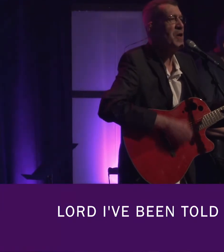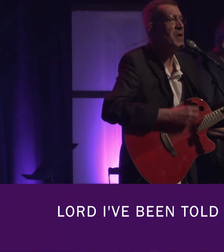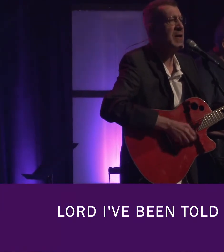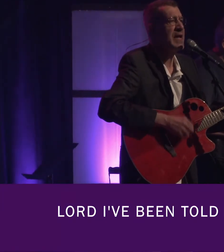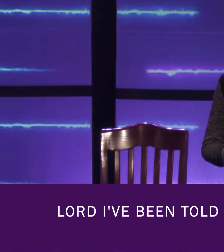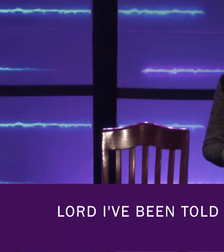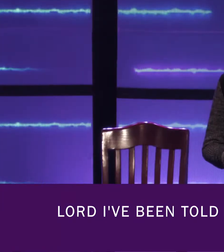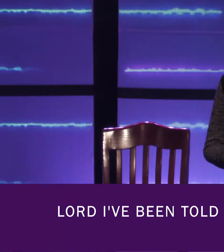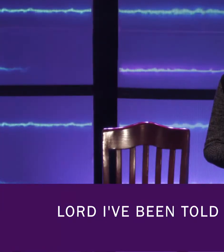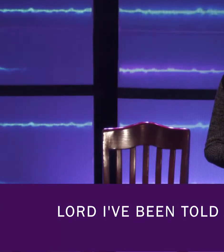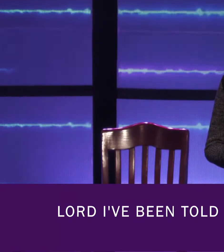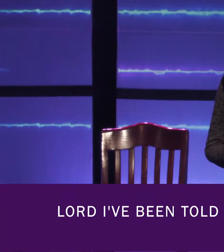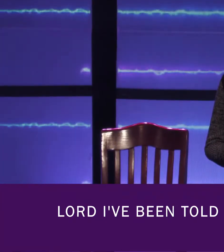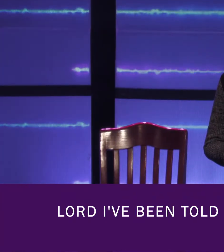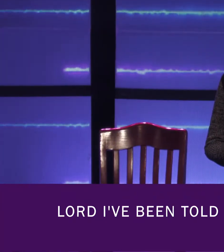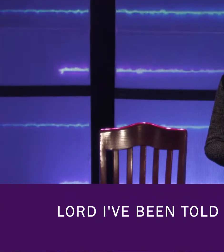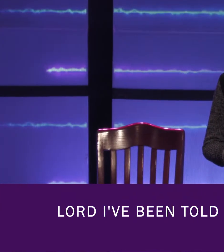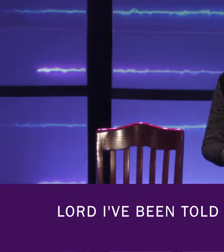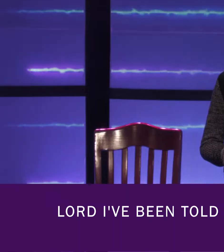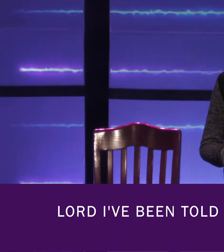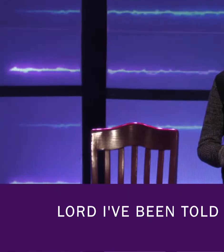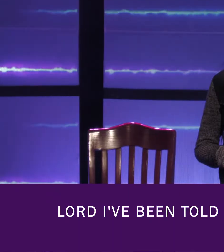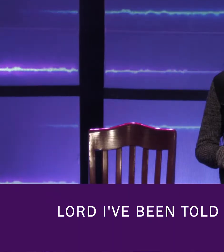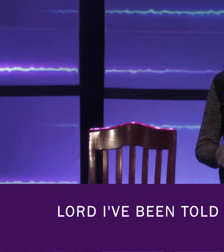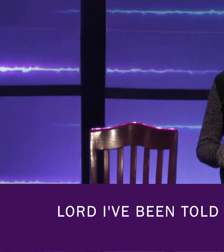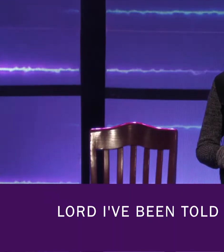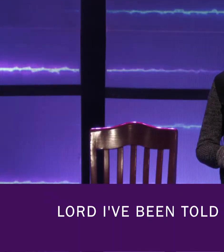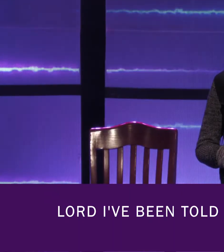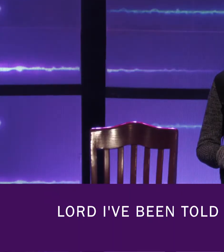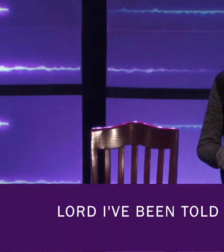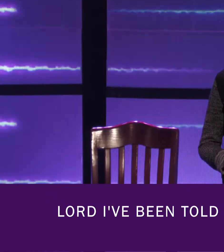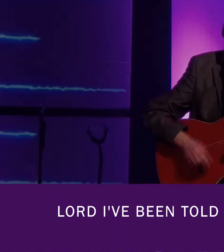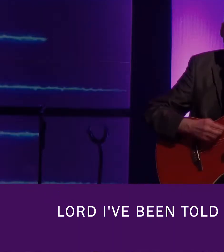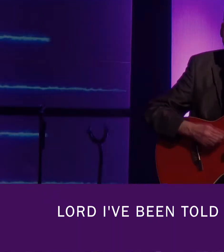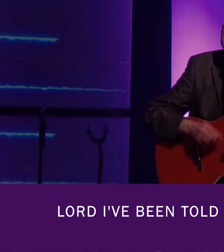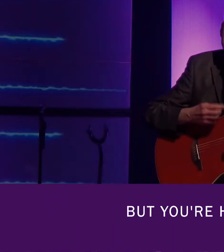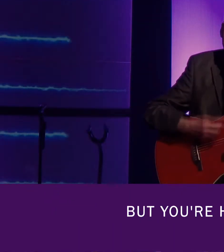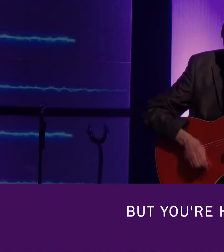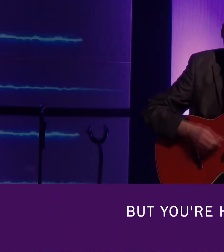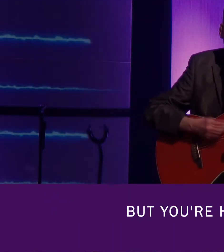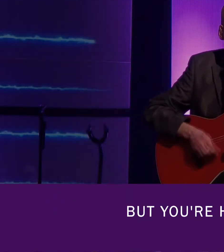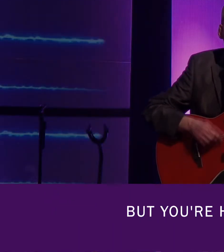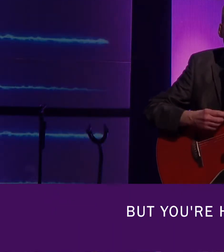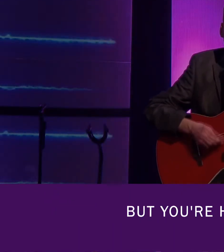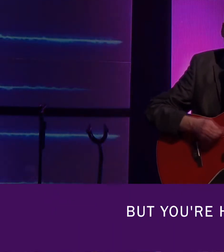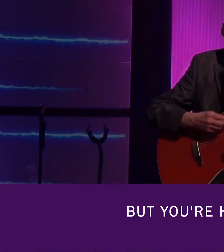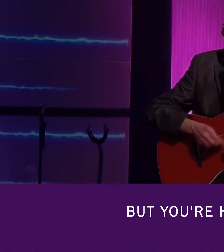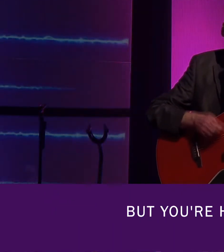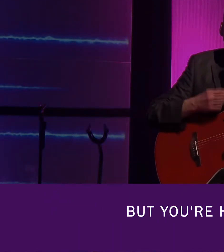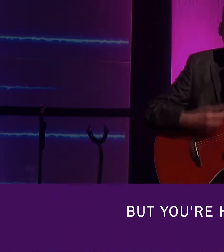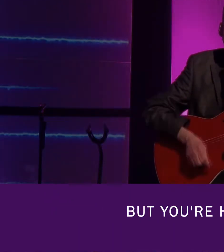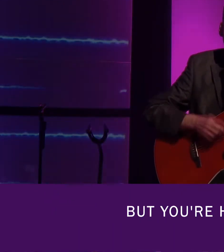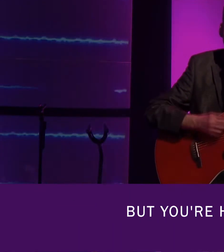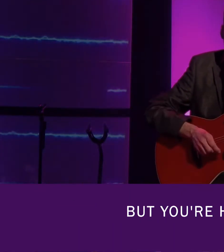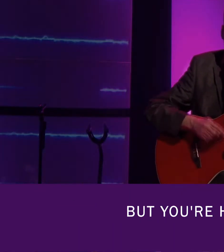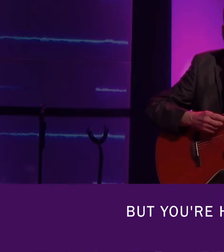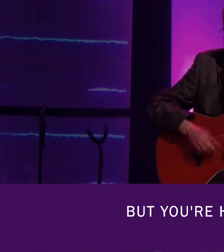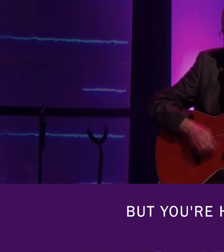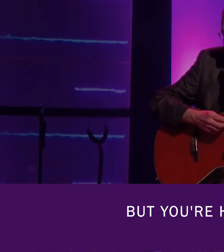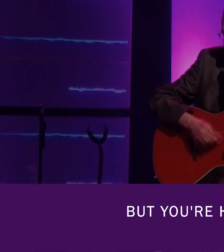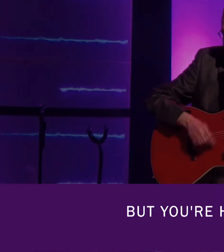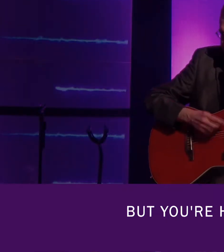been told I'm not good enough, but you're here with